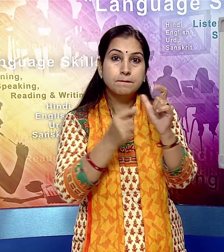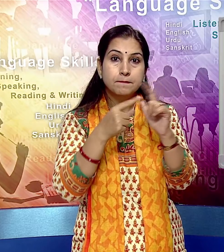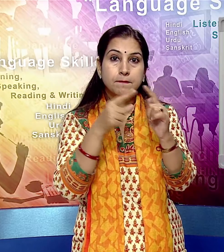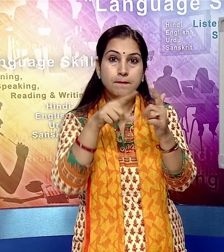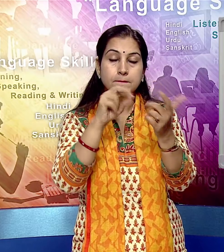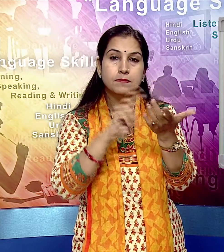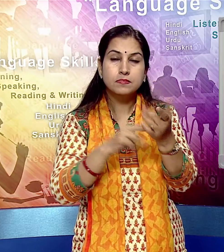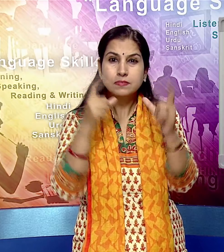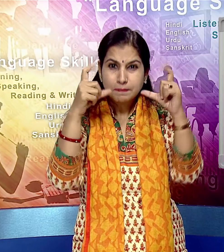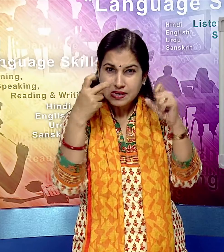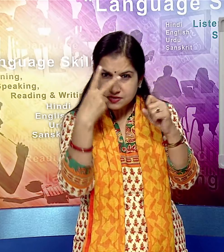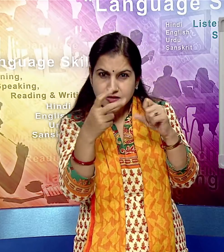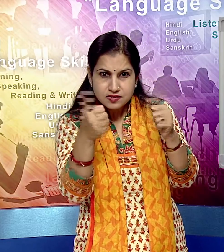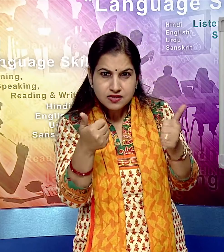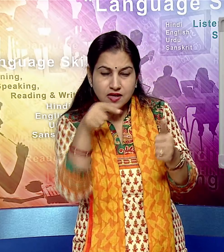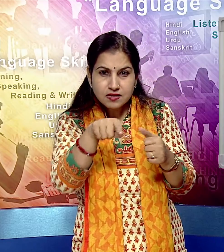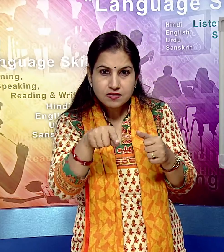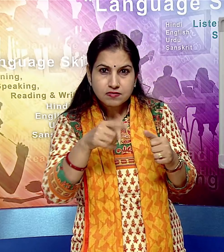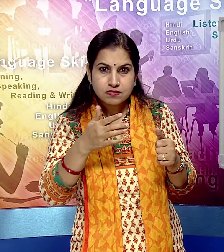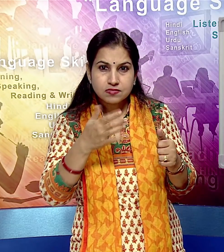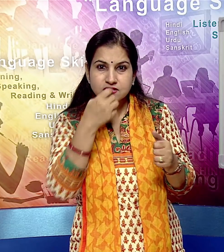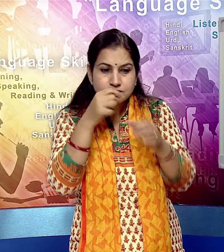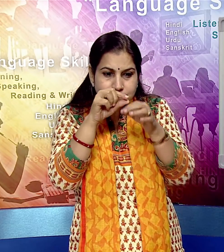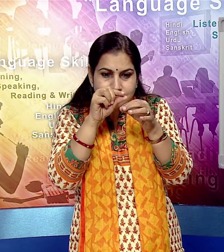You can see a picture of germinated seed.